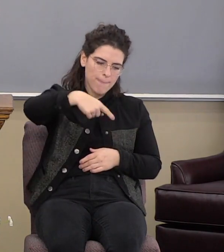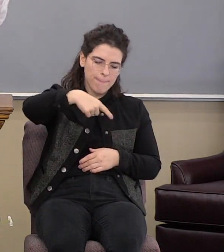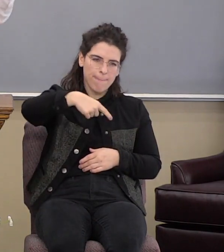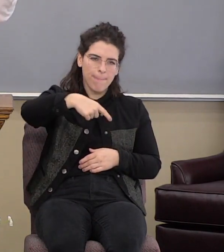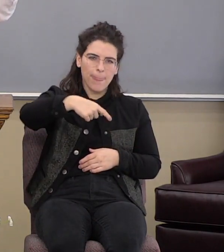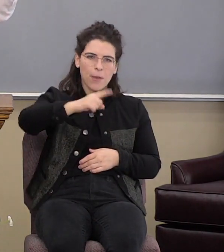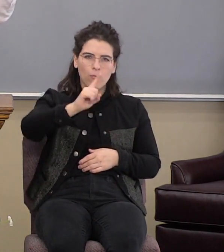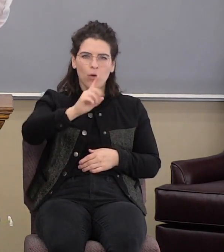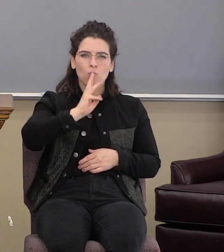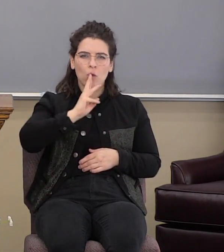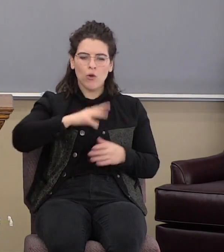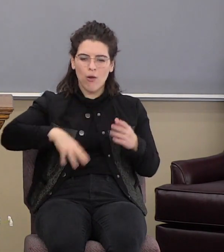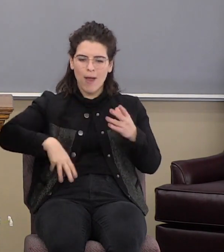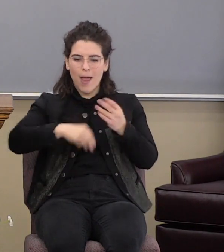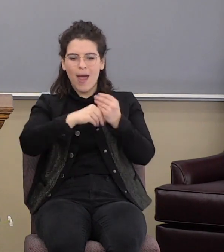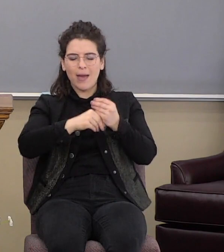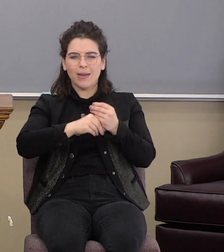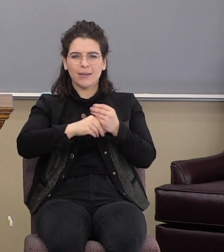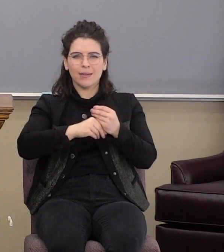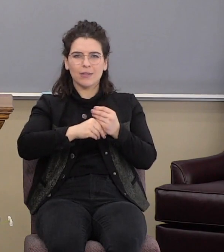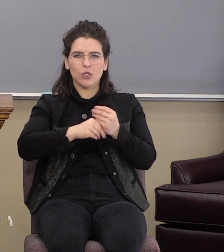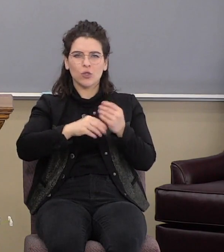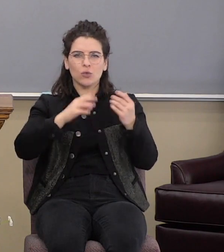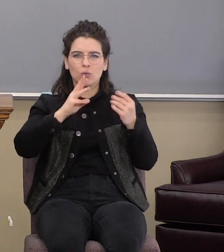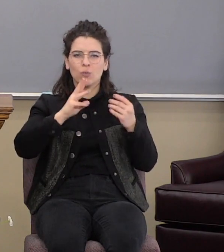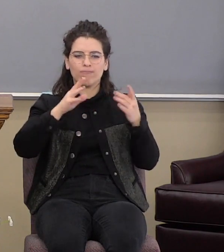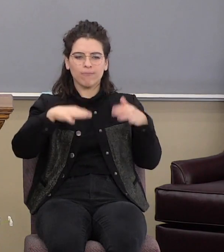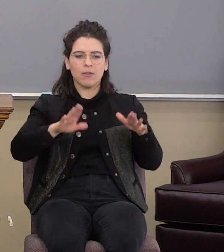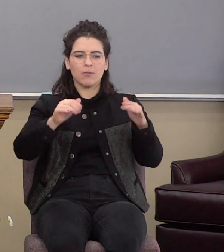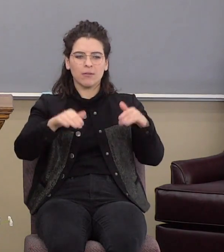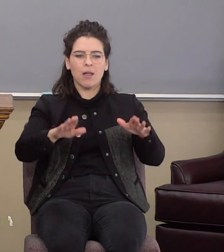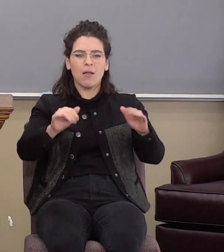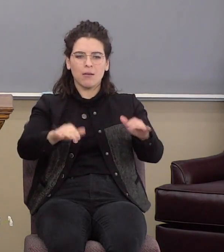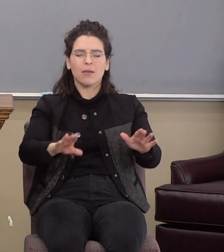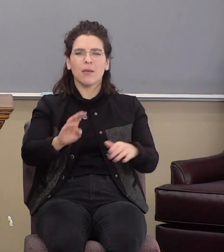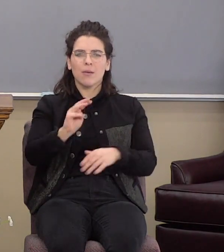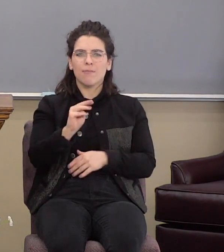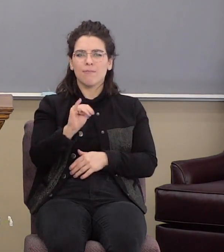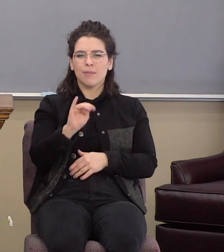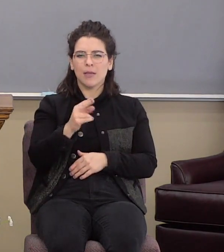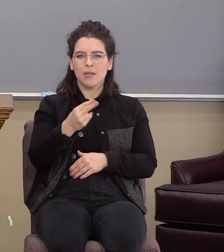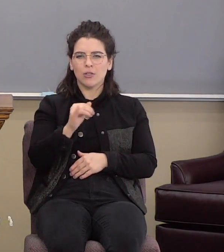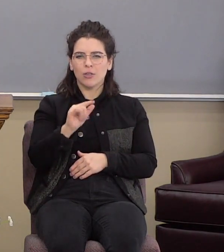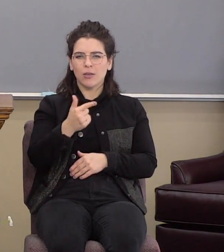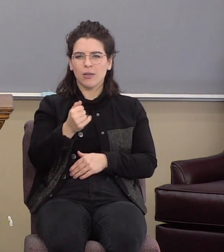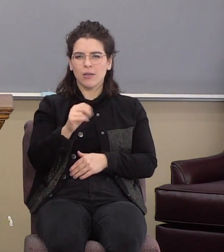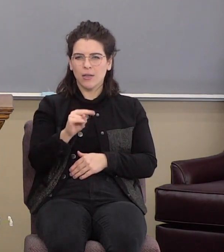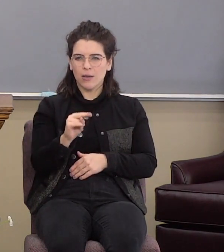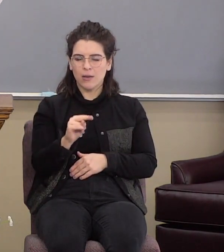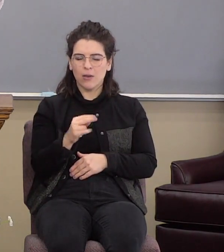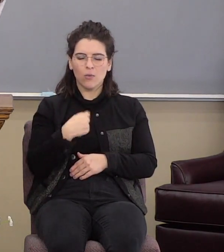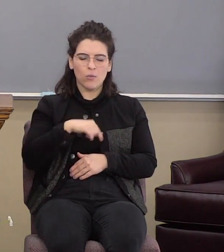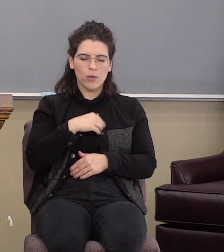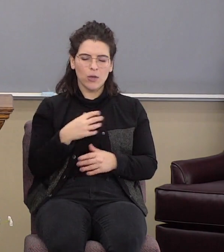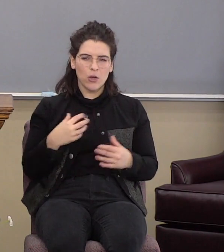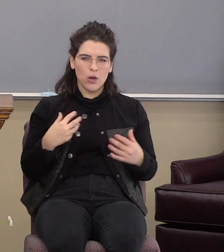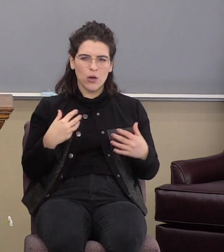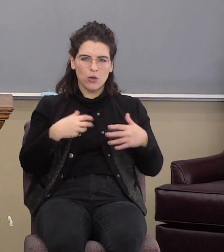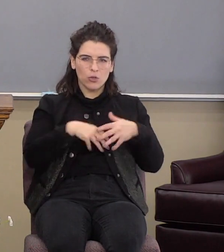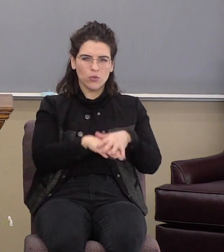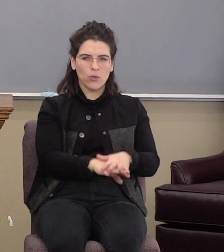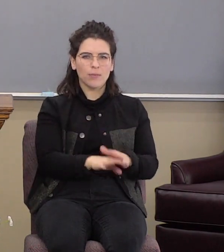Lake Michigan. We are absorbed into his accomplishments,